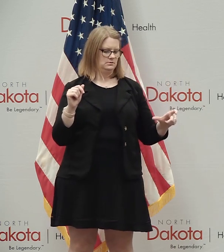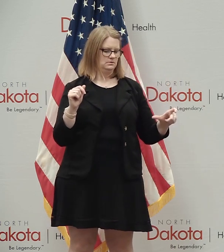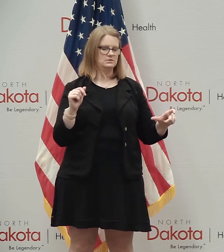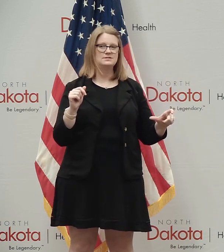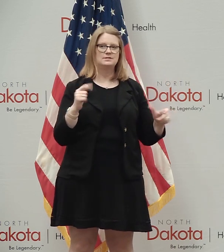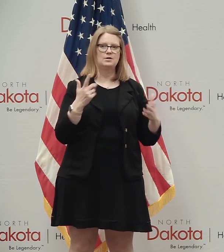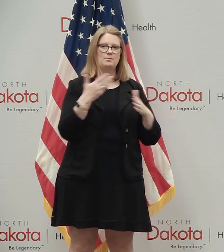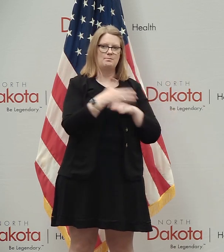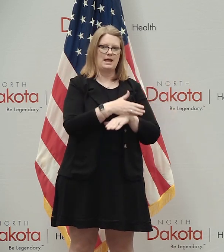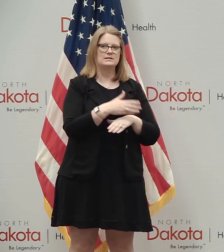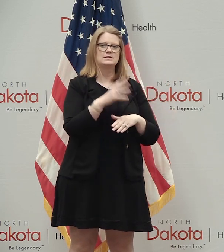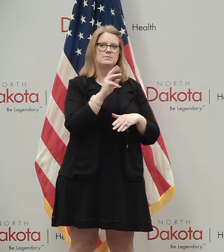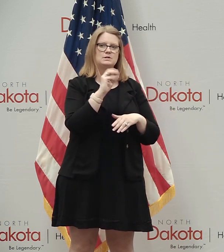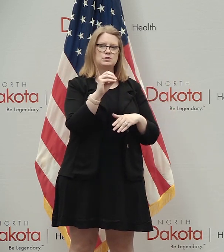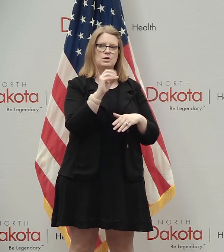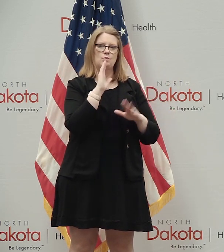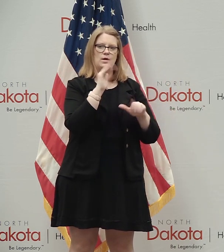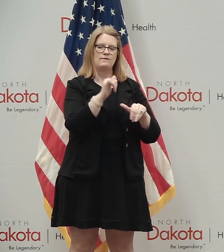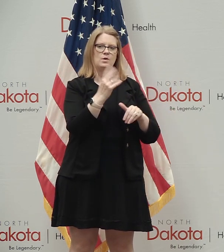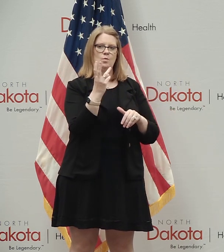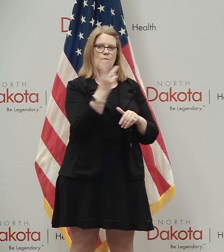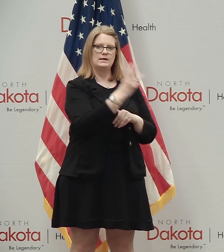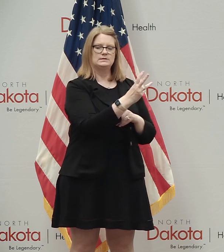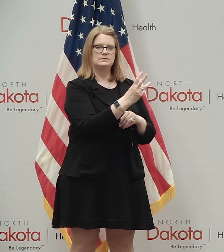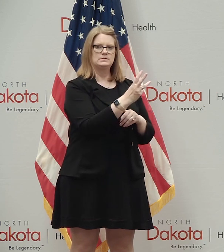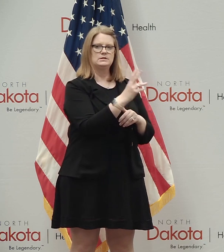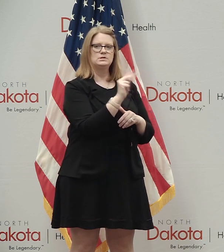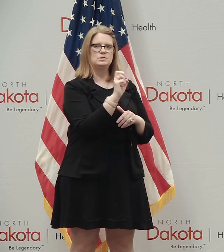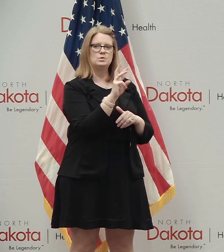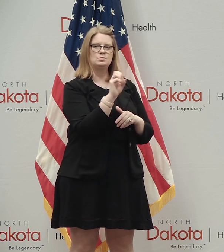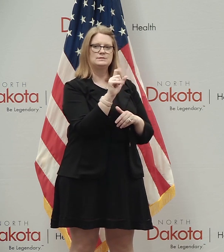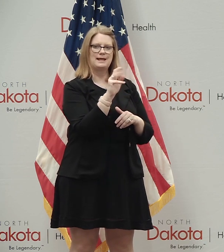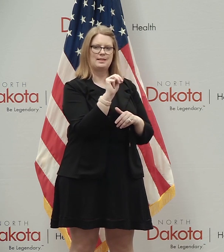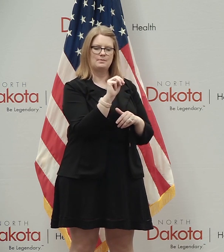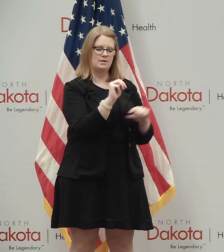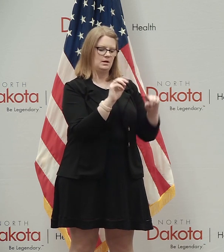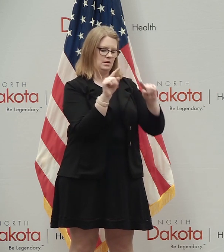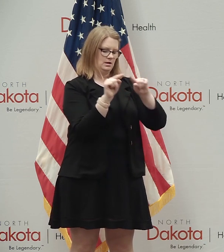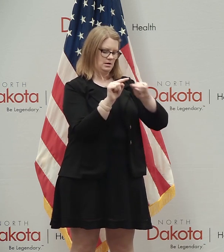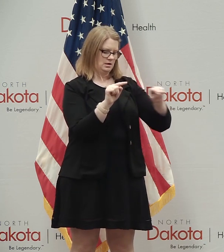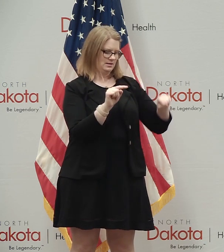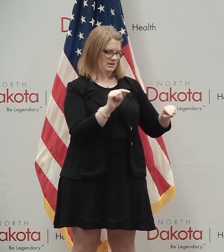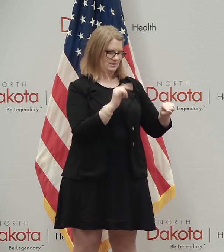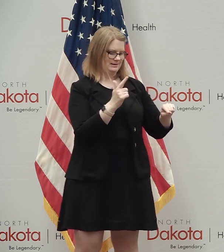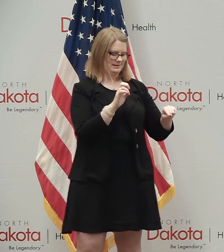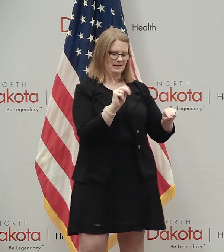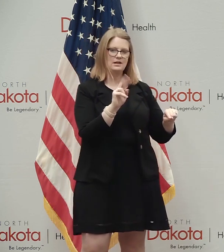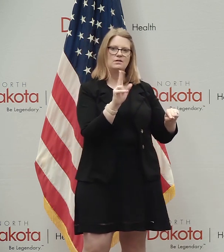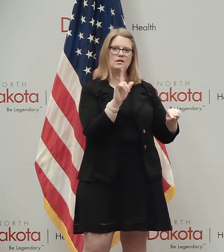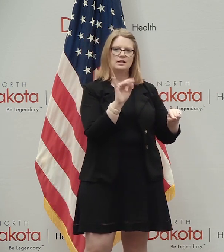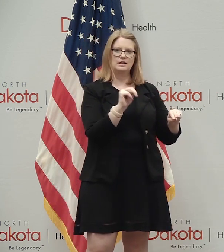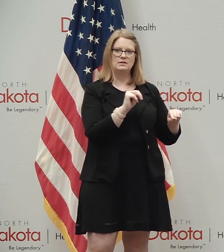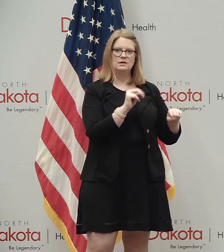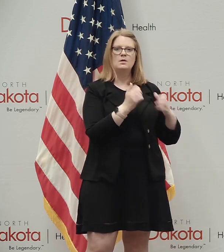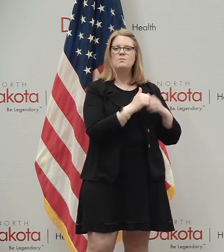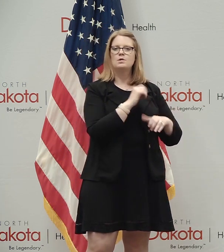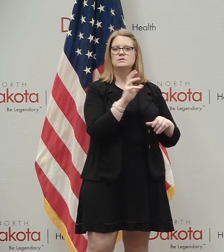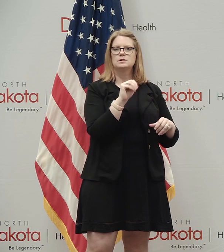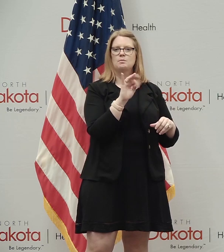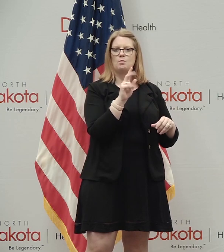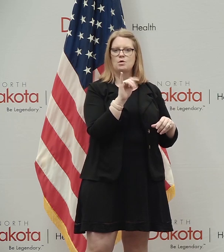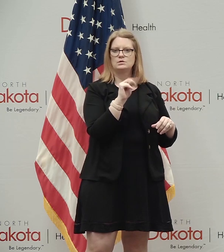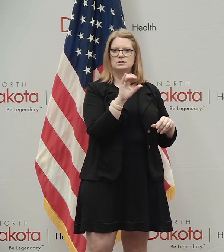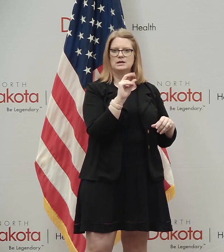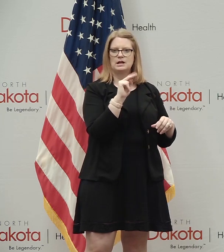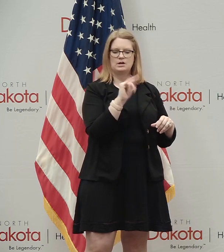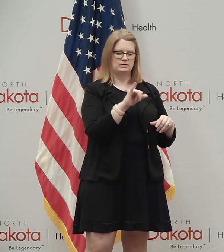Missouri River here, going west all the way past New Salem and Glen Ellen, and the bulk of the Morton County cases are related to the outbreaks